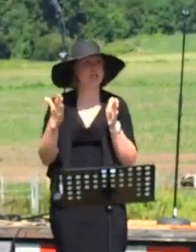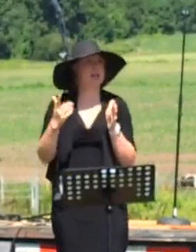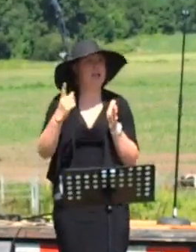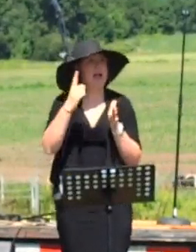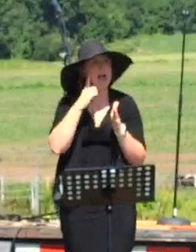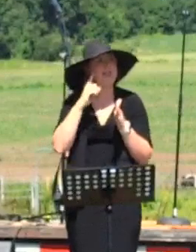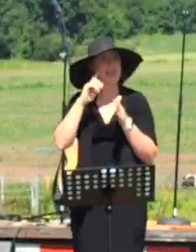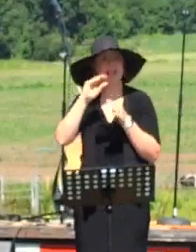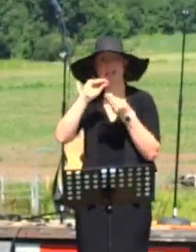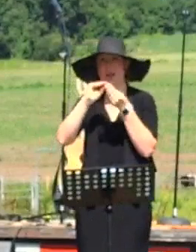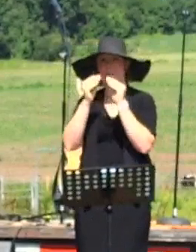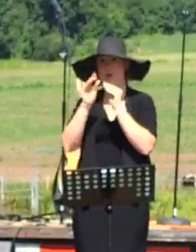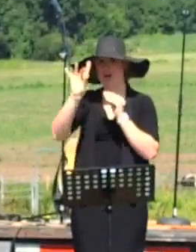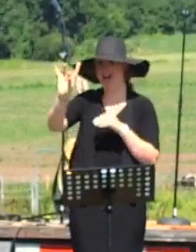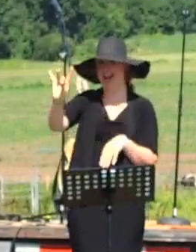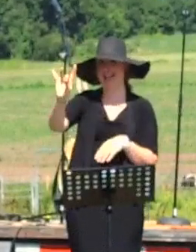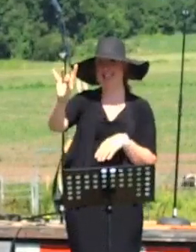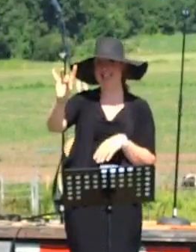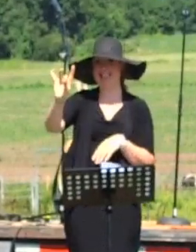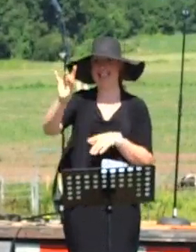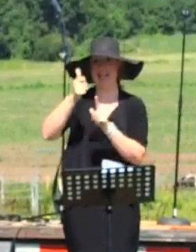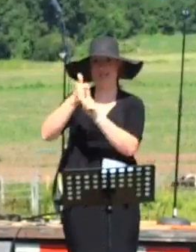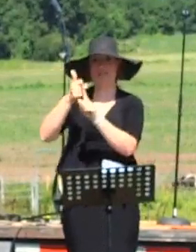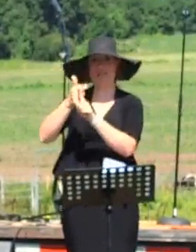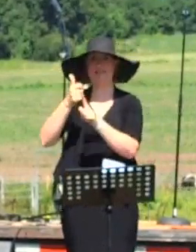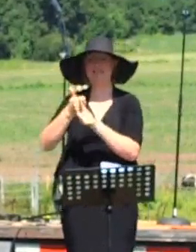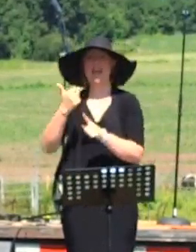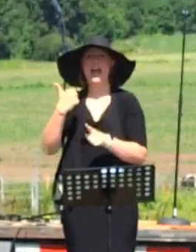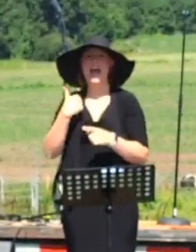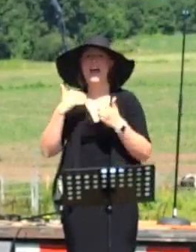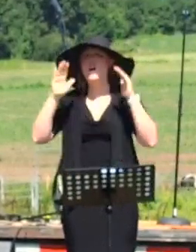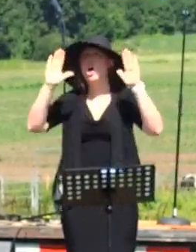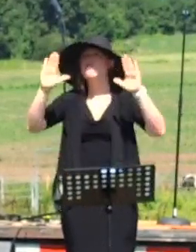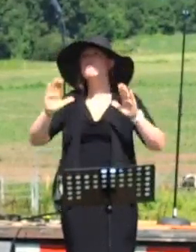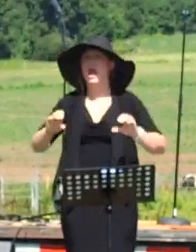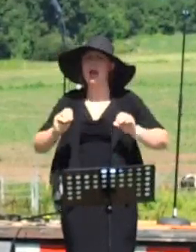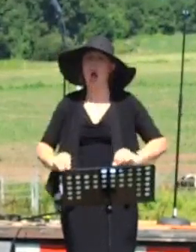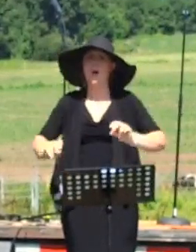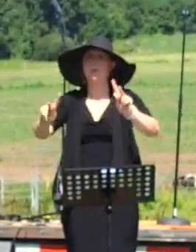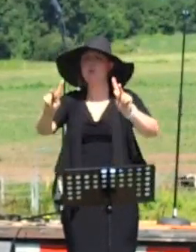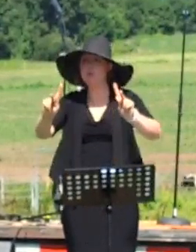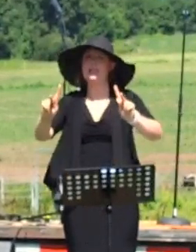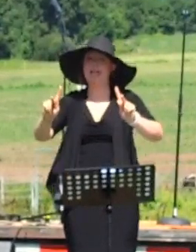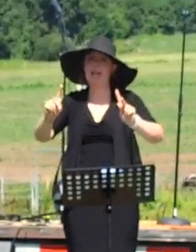eights have the greatest opportunity to use their superpower